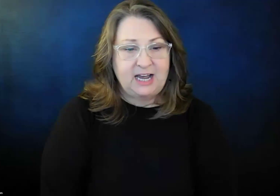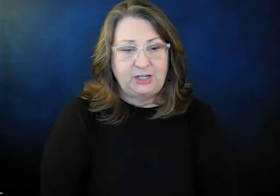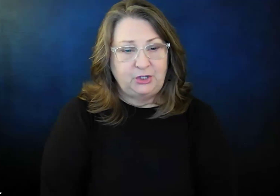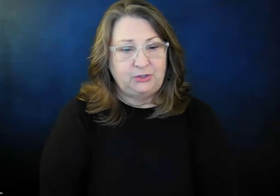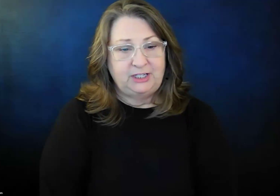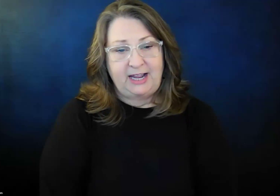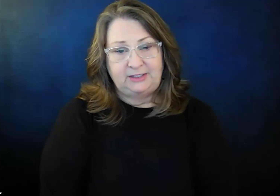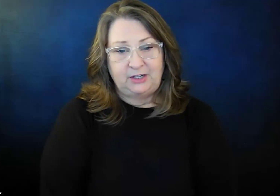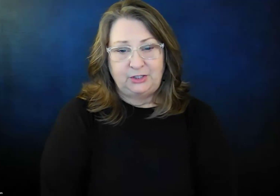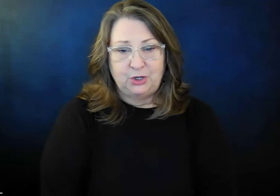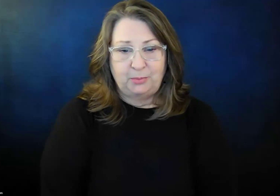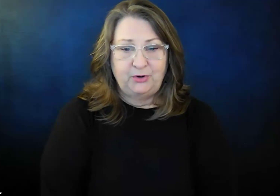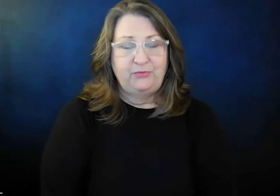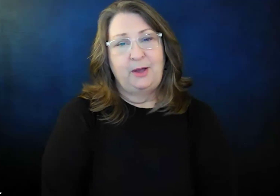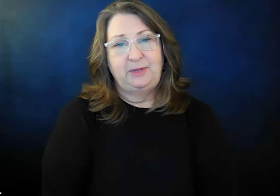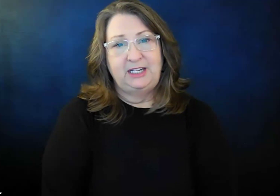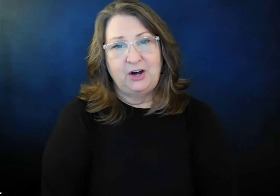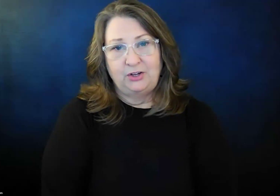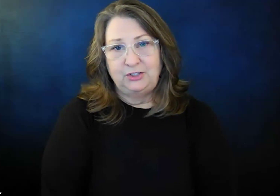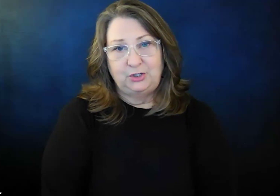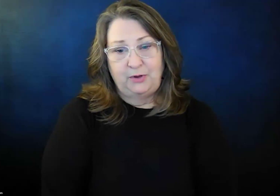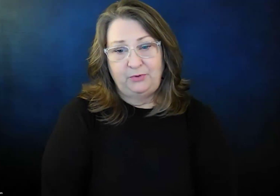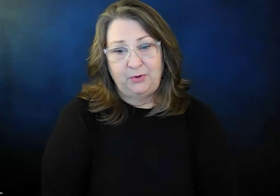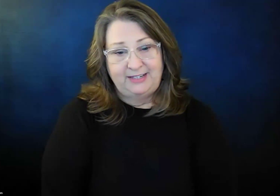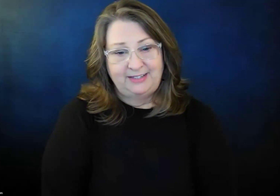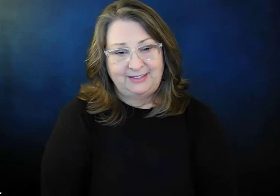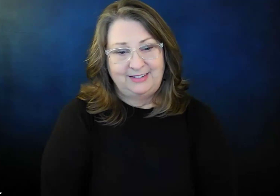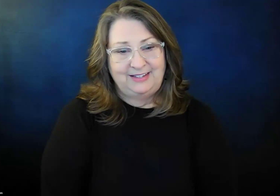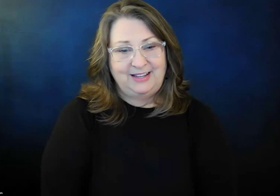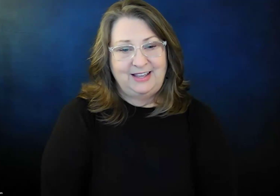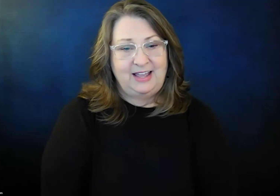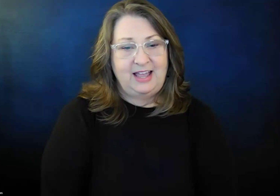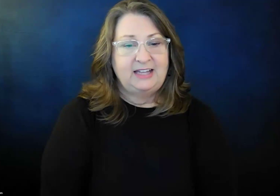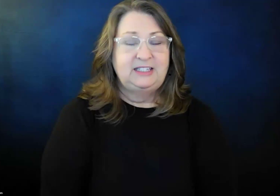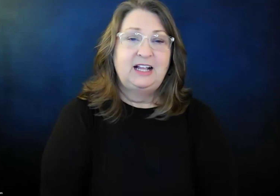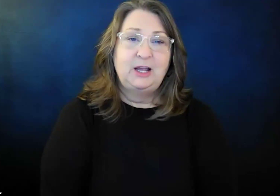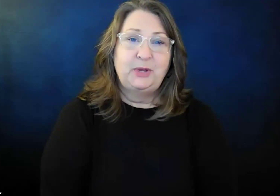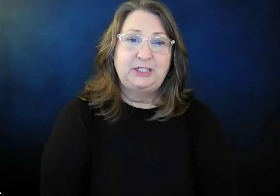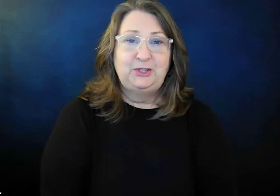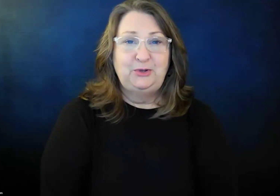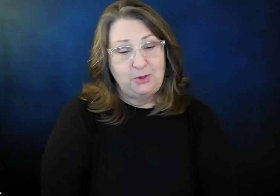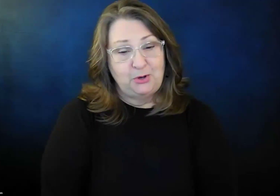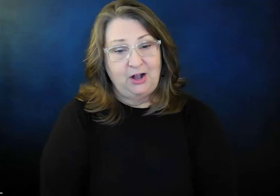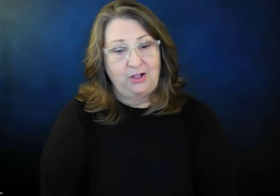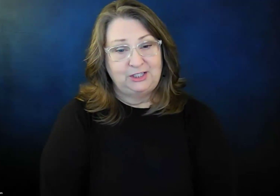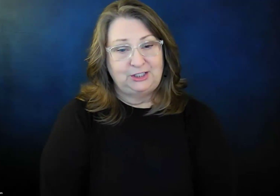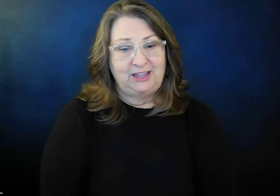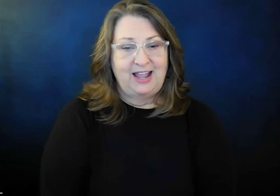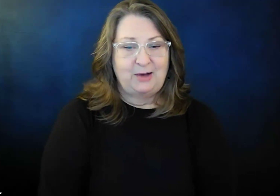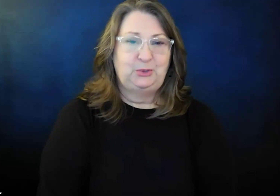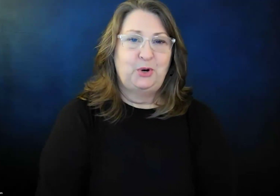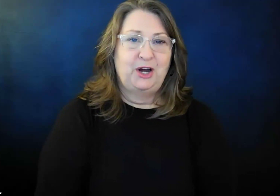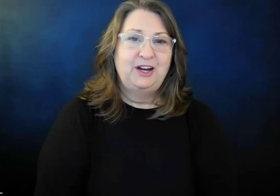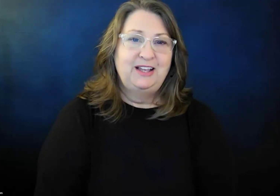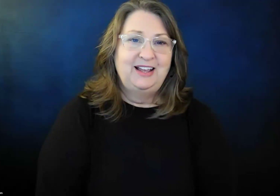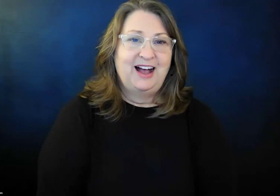I did not use an ASL interpreter from kindergarten to 12th grade until I went to community college. And